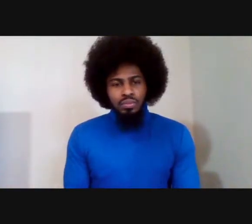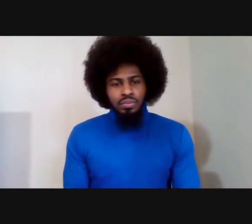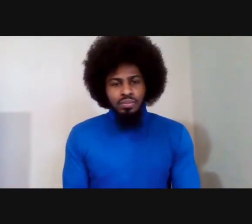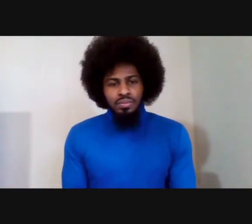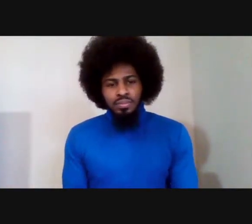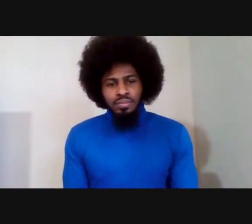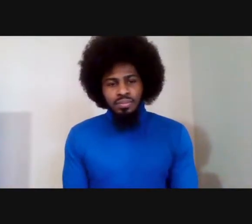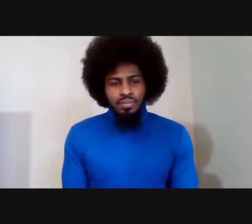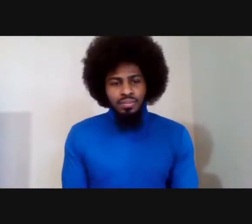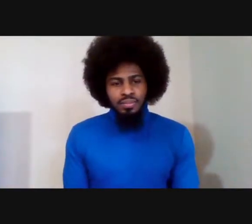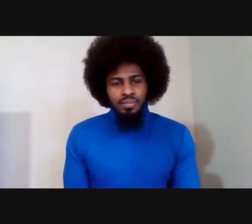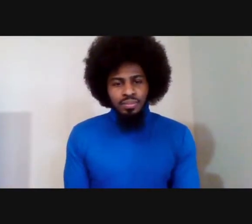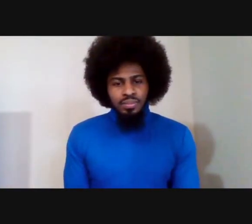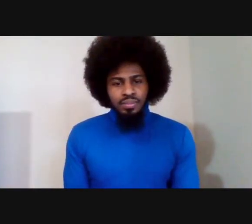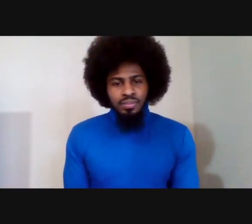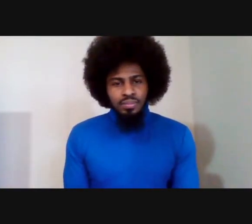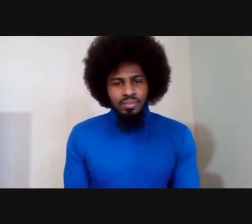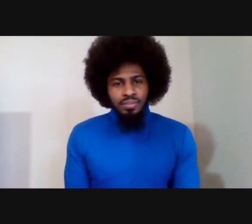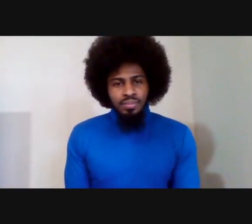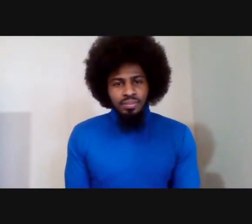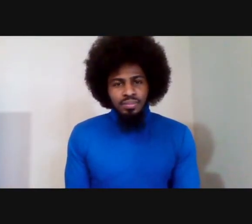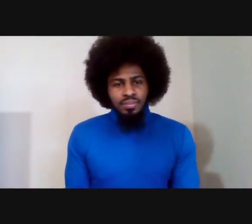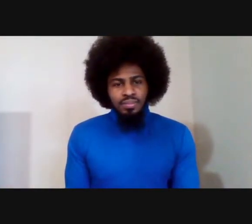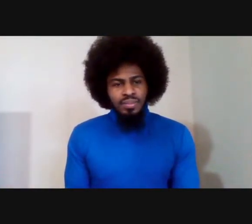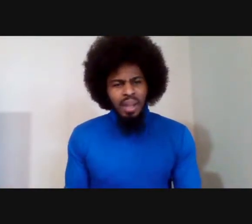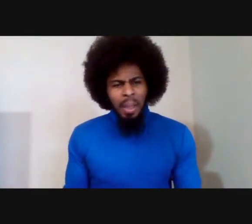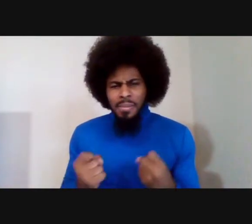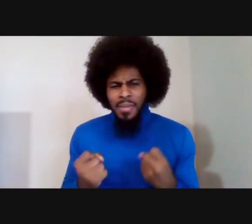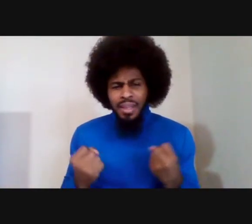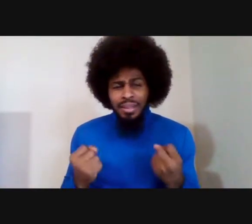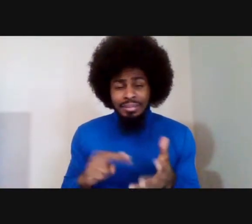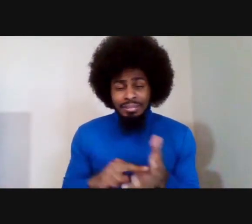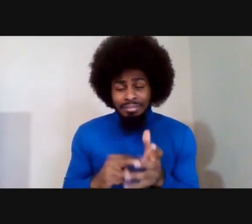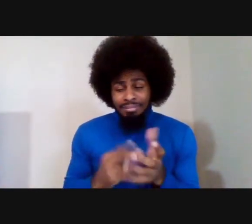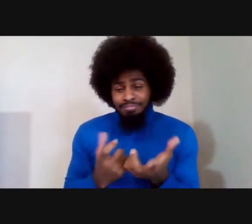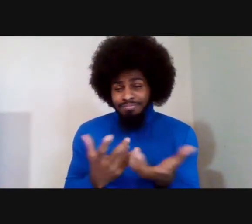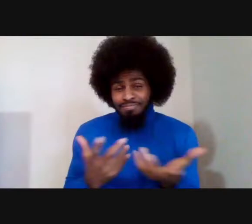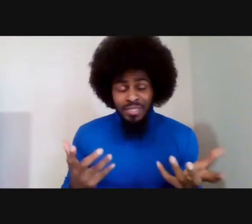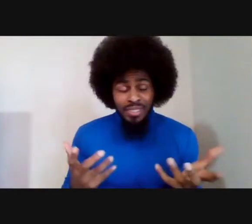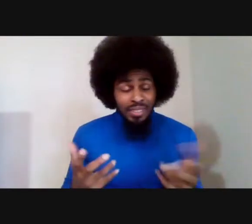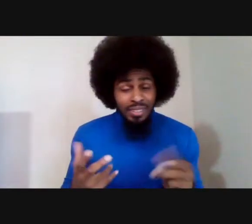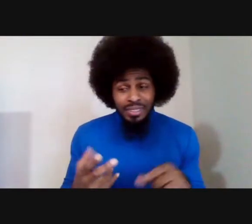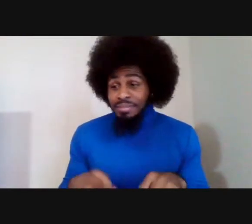now that's lifting? I mean, anything Alexis Pauline Gums writes, of course.